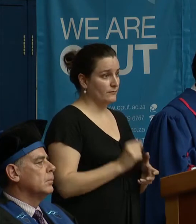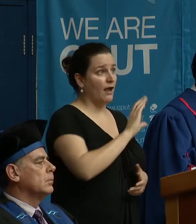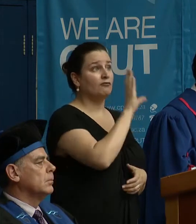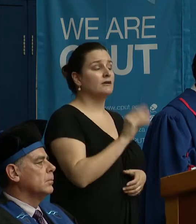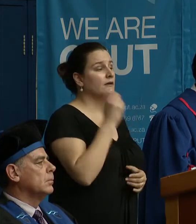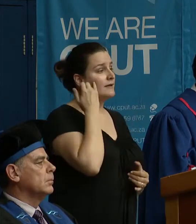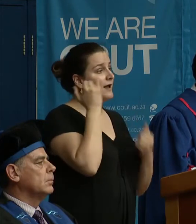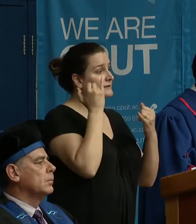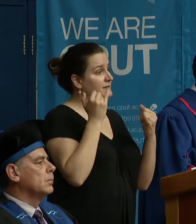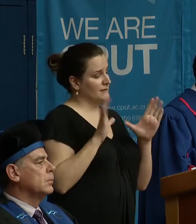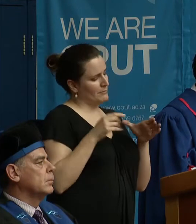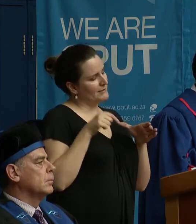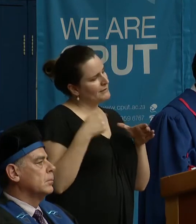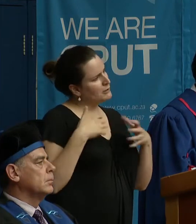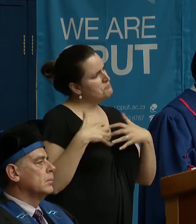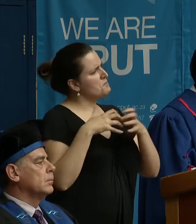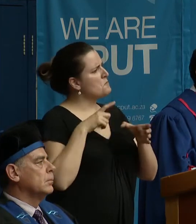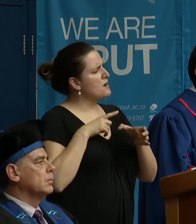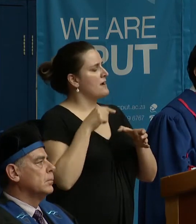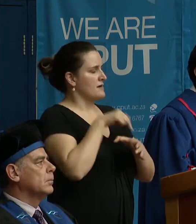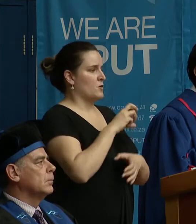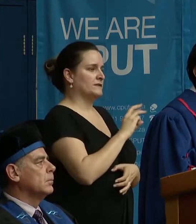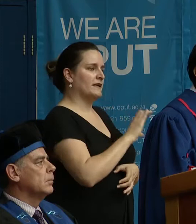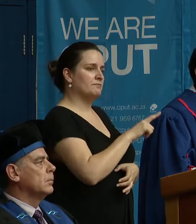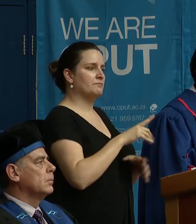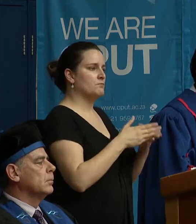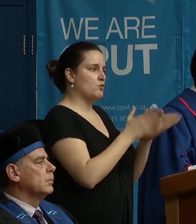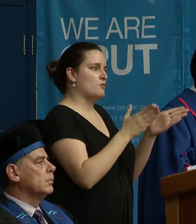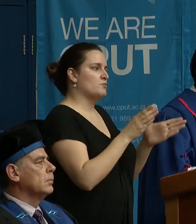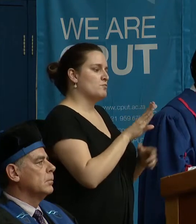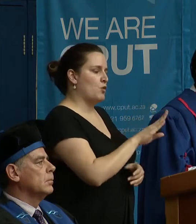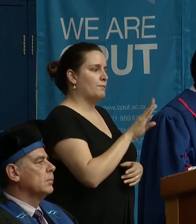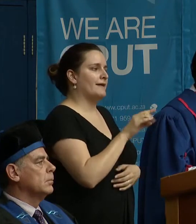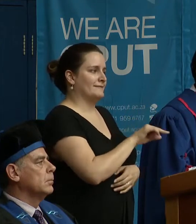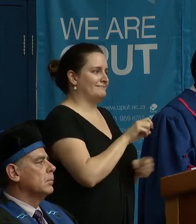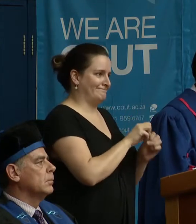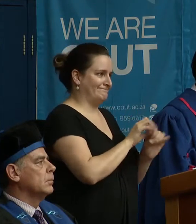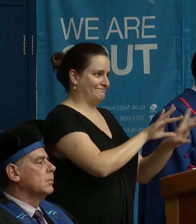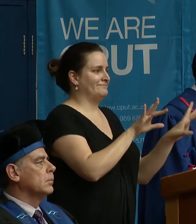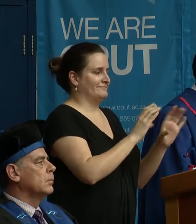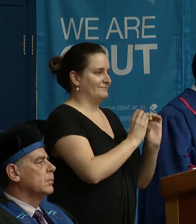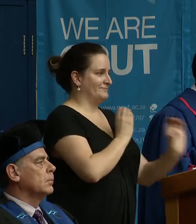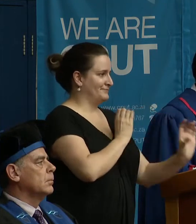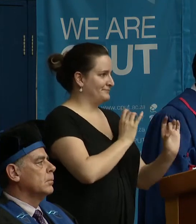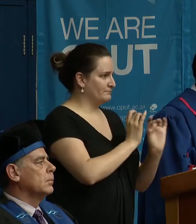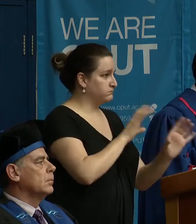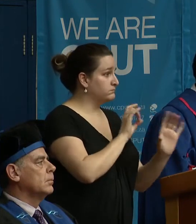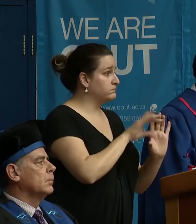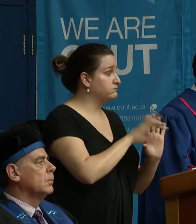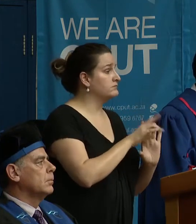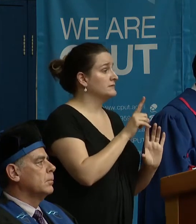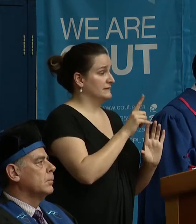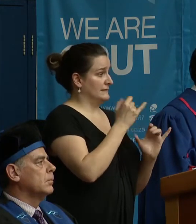also developed and drove the implementation of the Western Cape broadband strategy. Again, around 2000, when we were developing